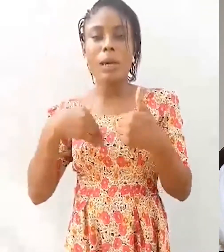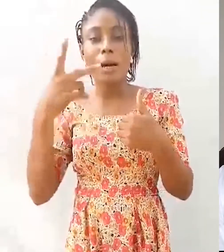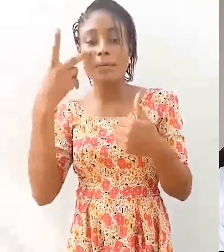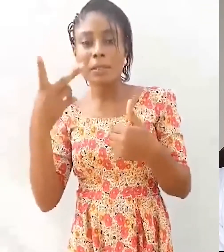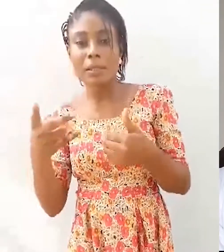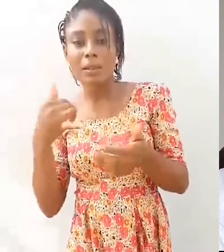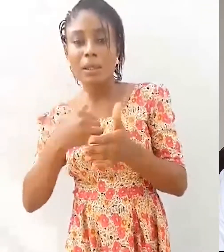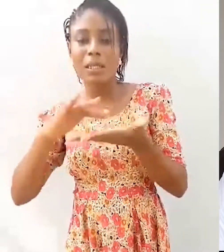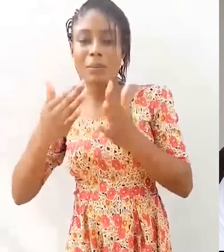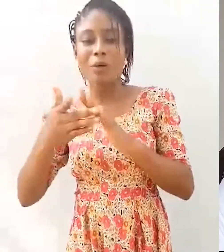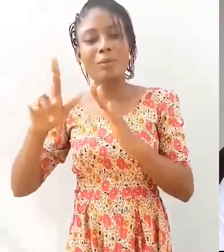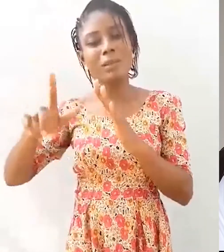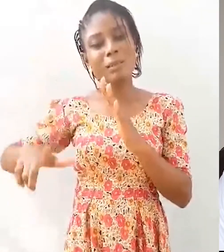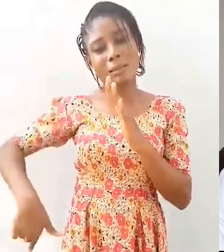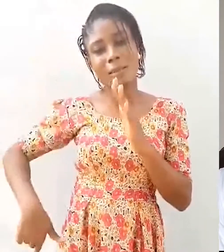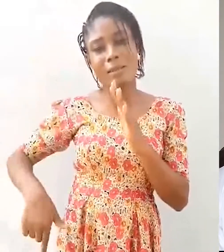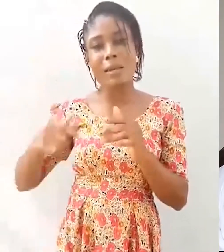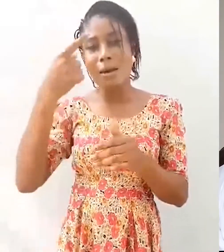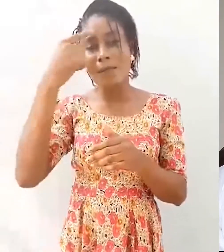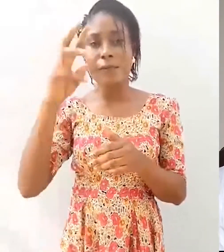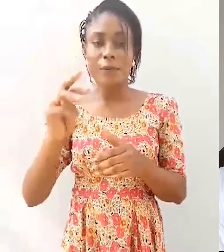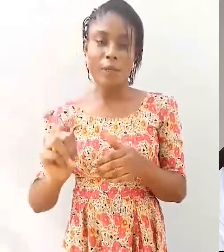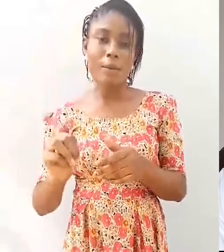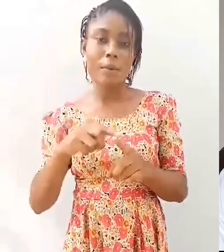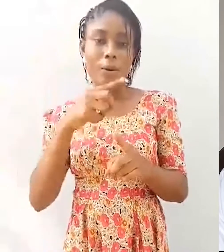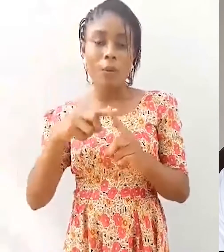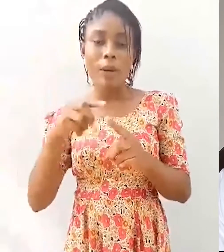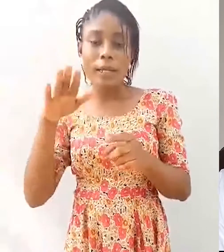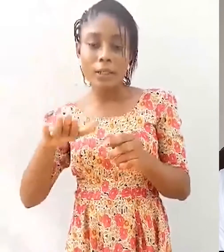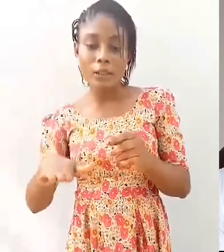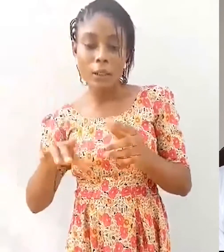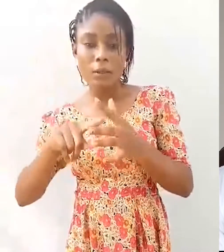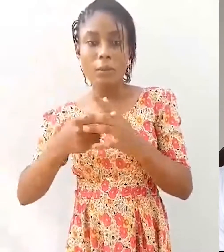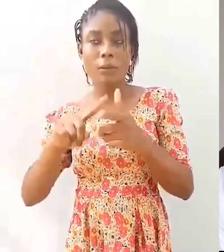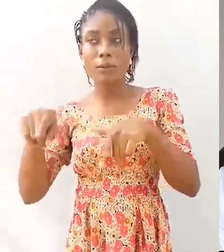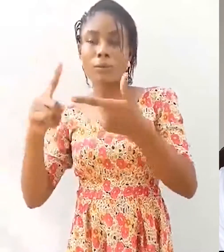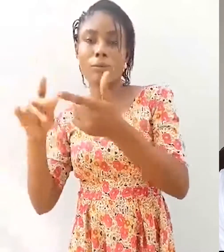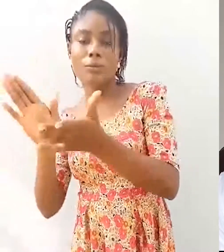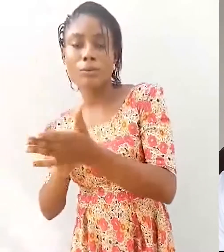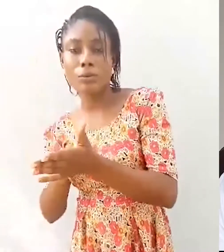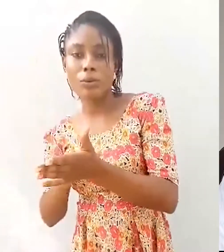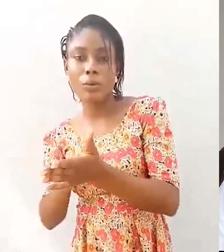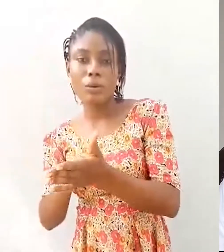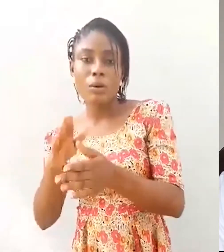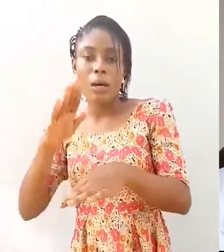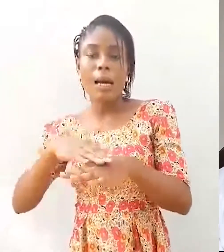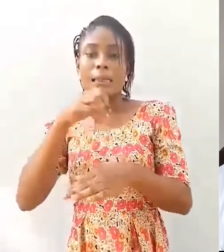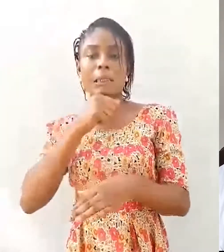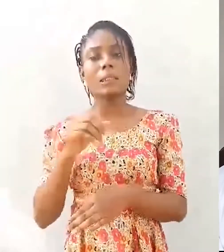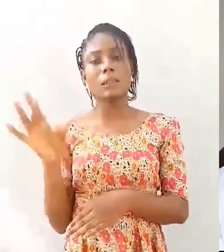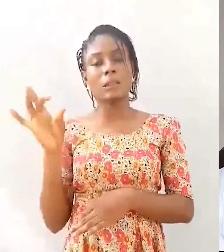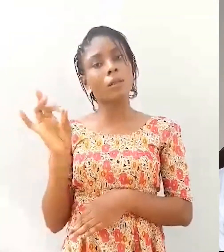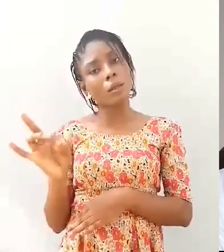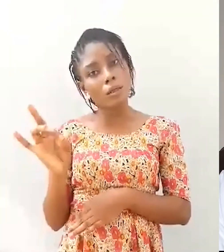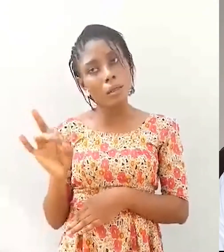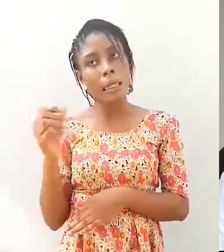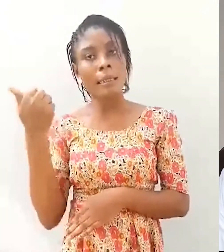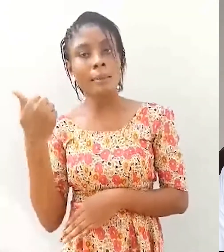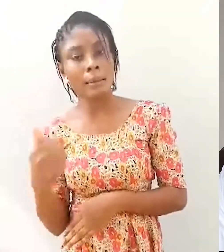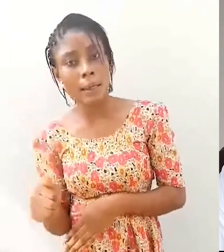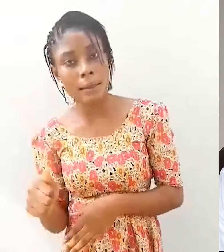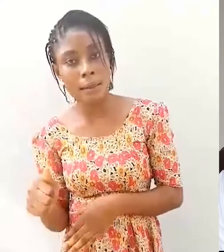child begins to go to school at age 8 and 10. It becomes like a regret.